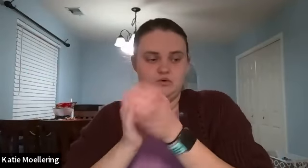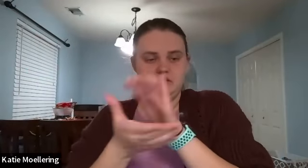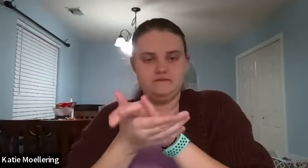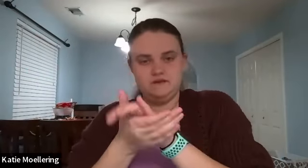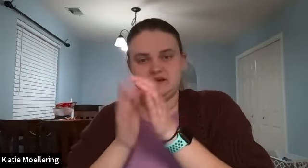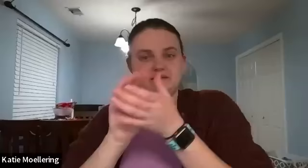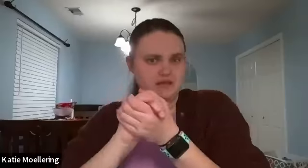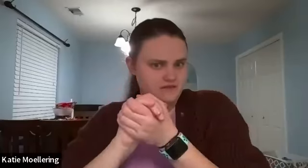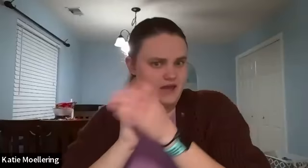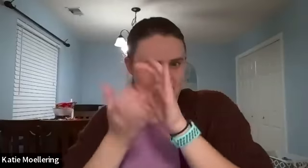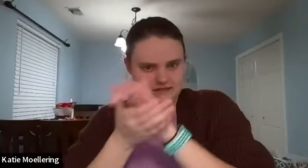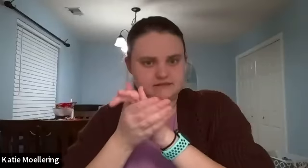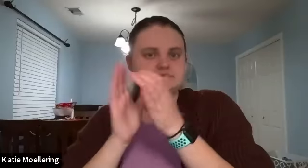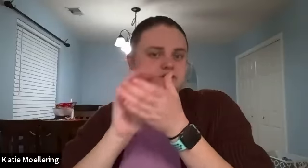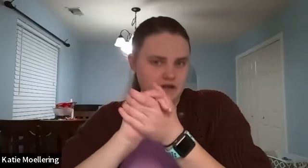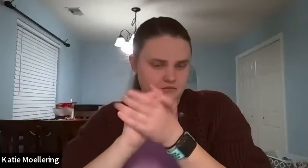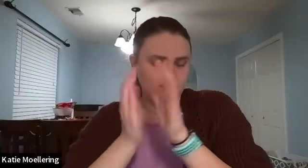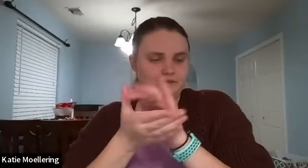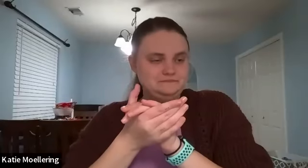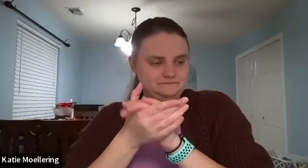more, if you think about it, it's like making the patties. So hamburger.